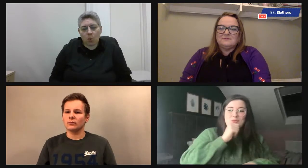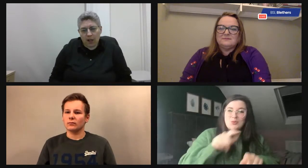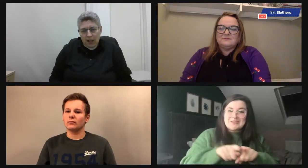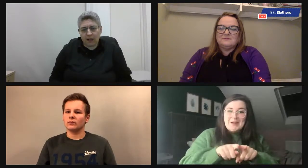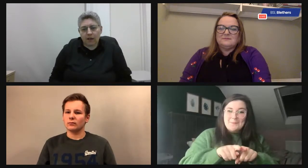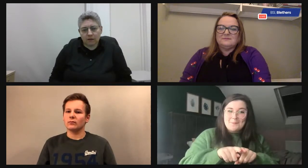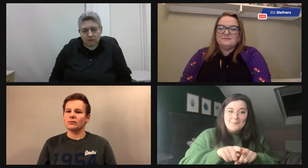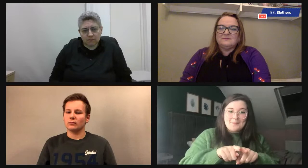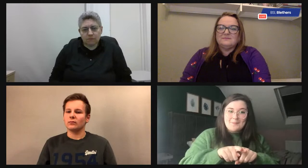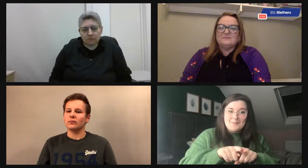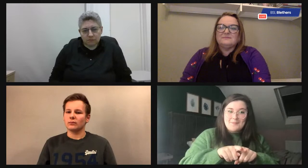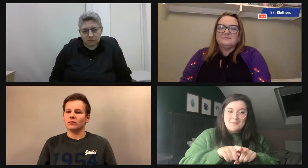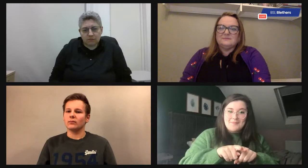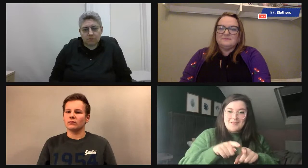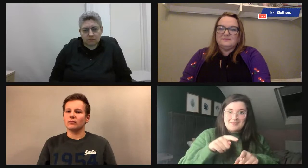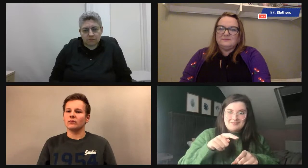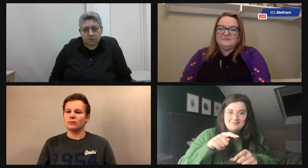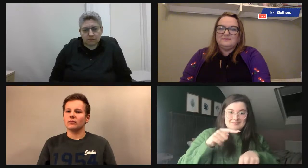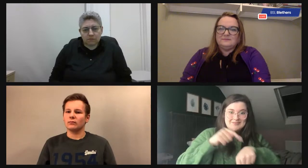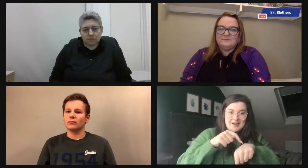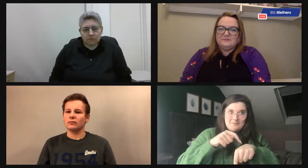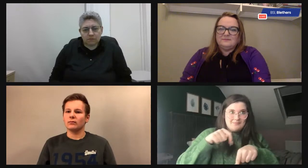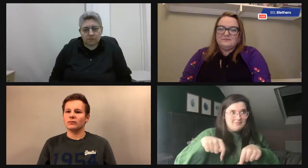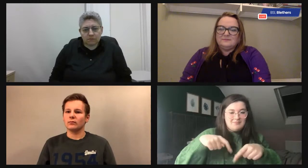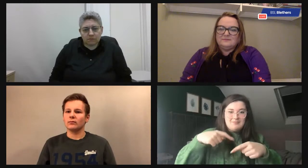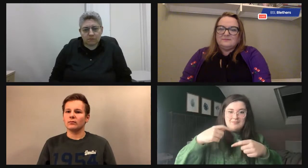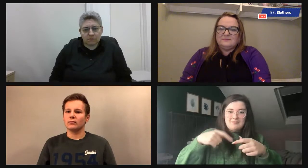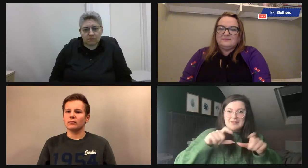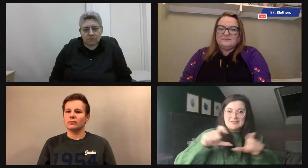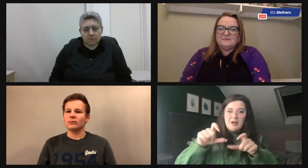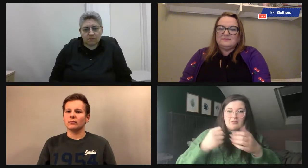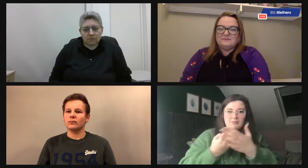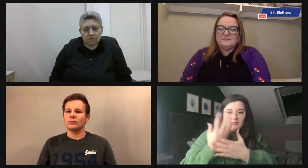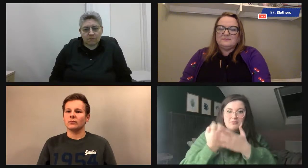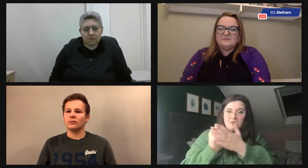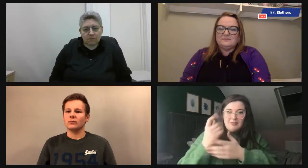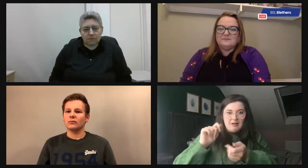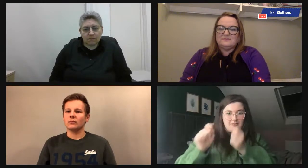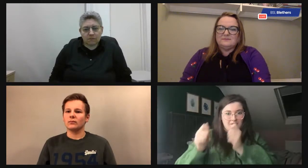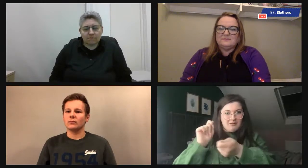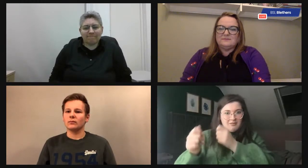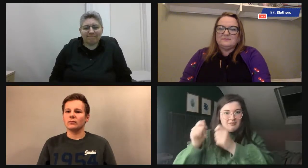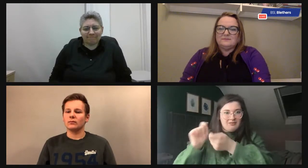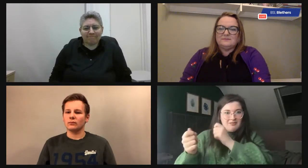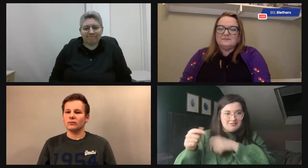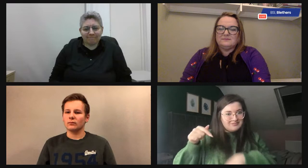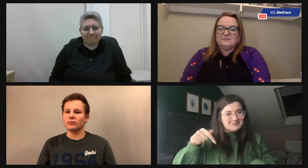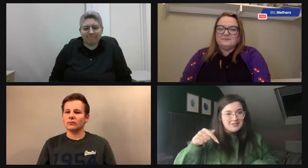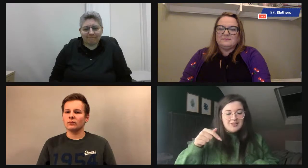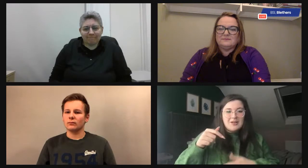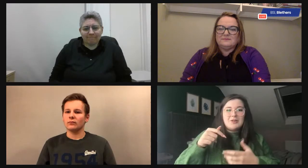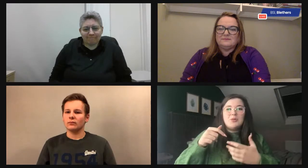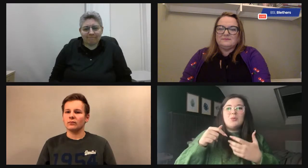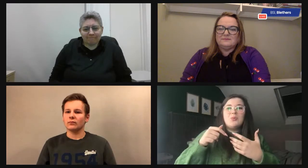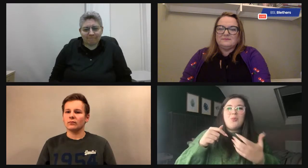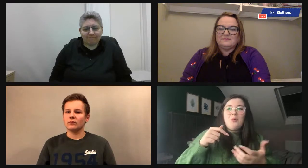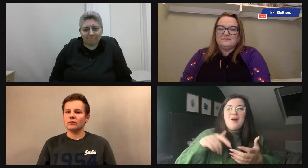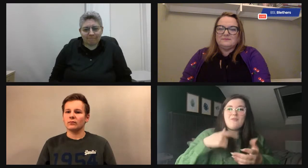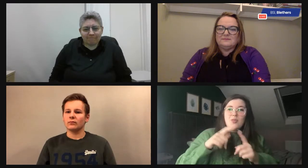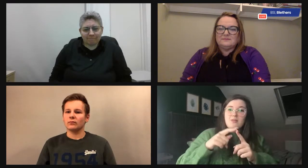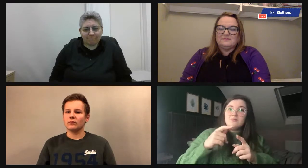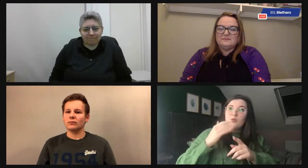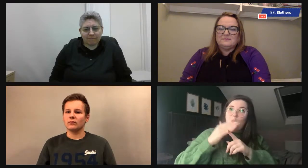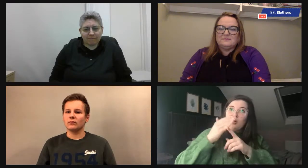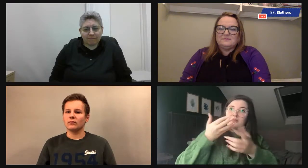They can't relate to what it was like in their time because it just wasn't. And things are changing